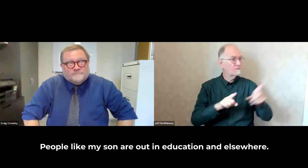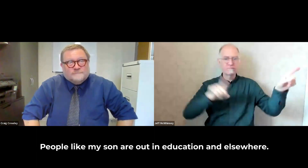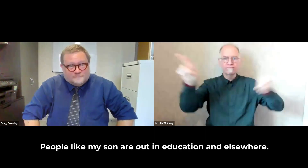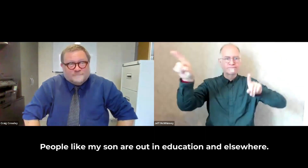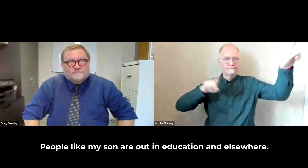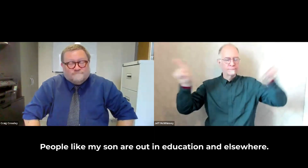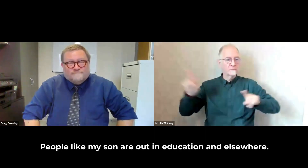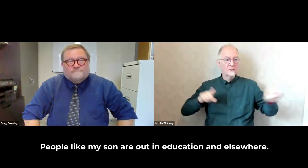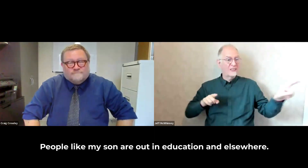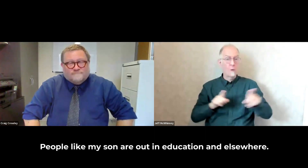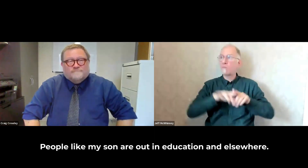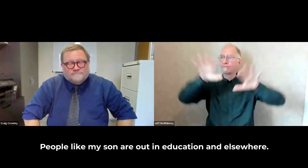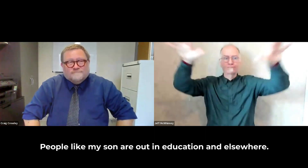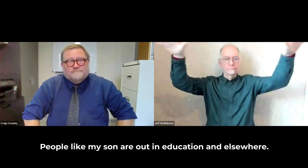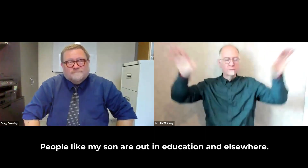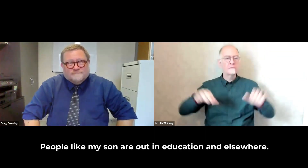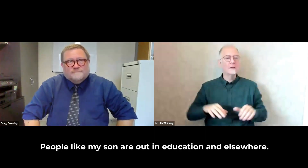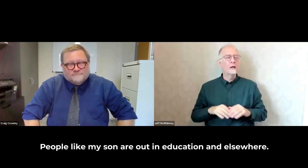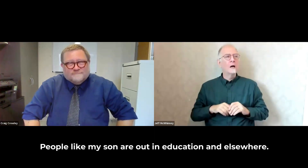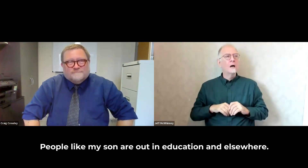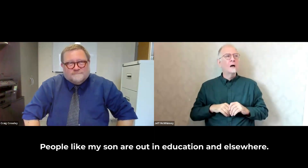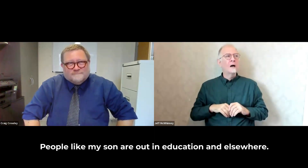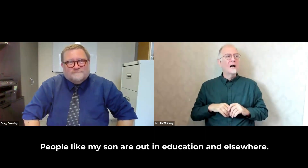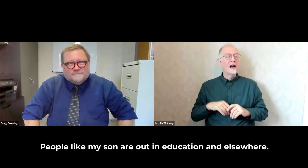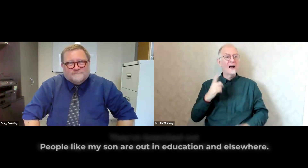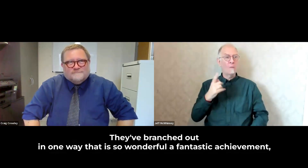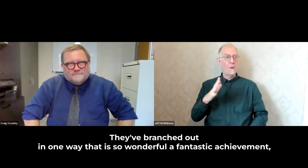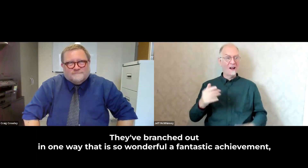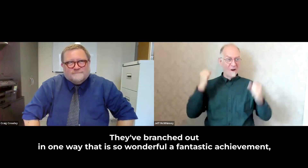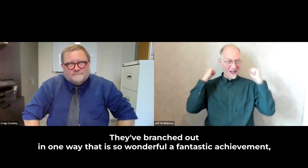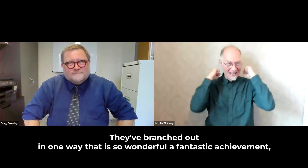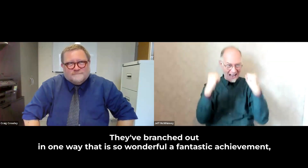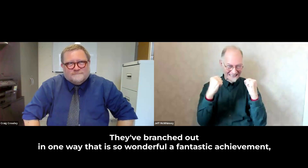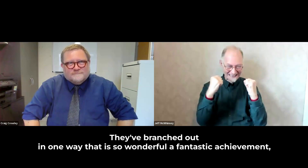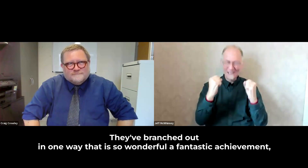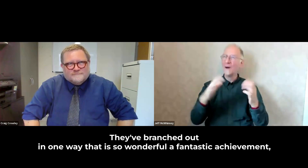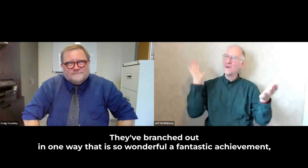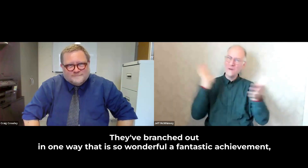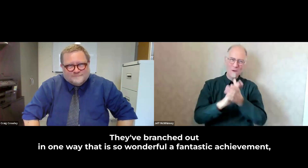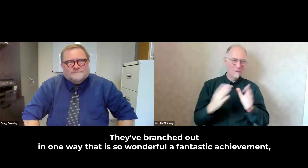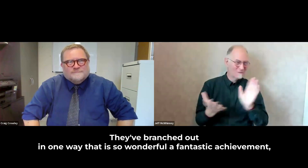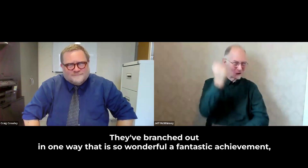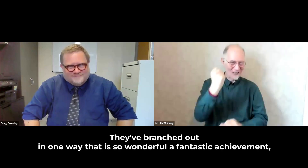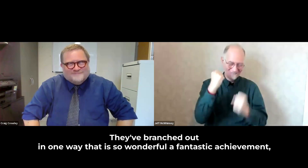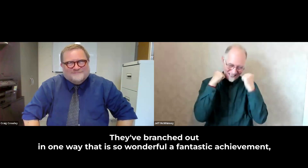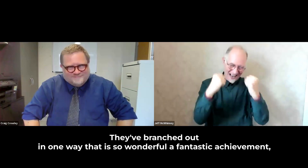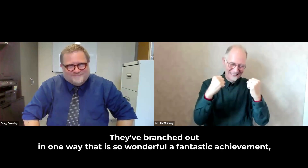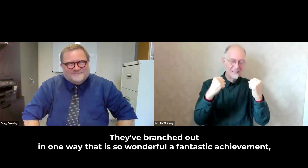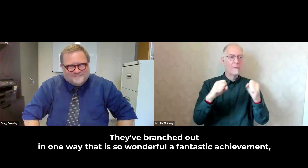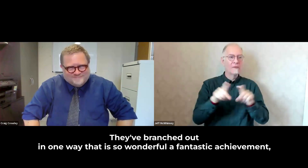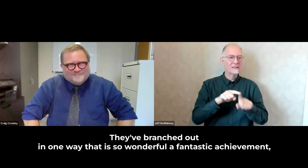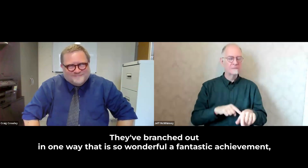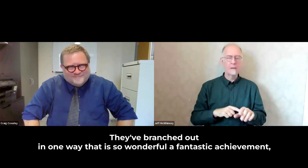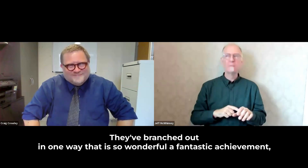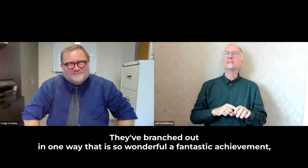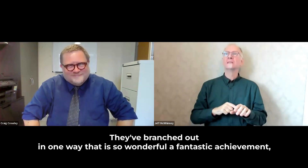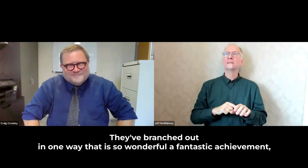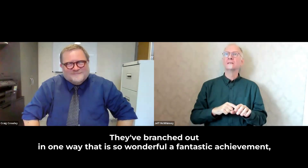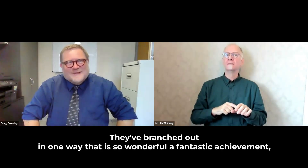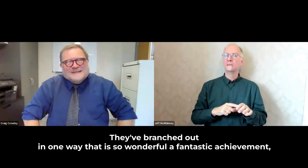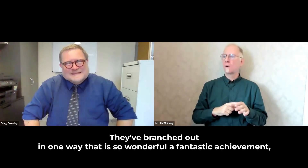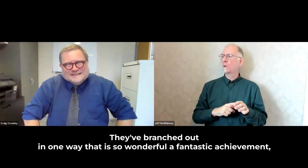People like my son are out in education and elsewhere. They've branched out in one way that is so wonderful,